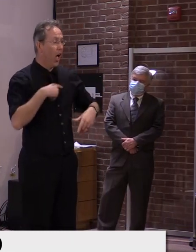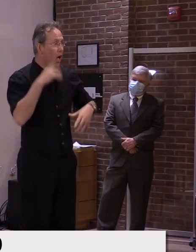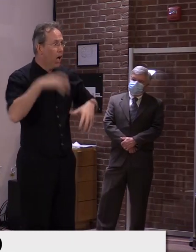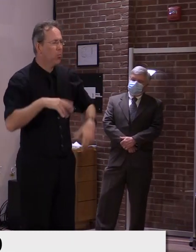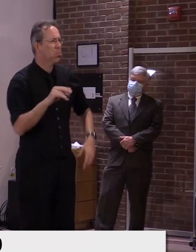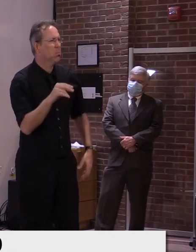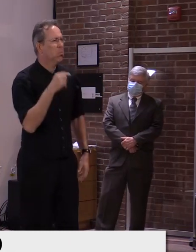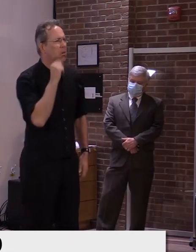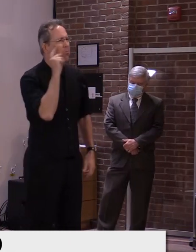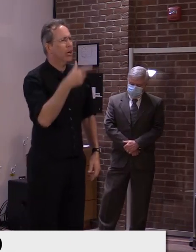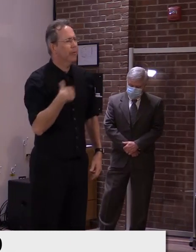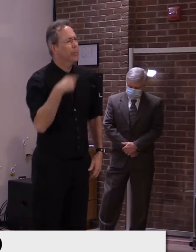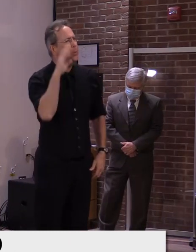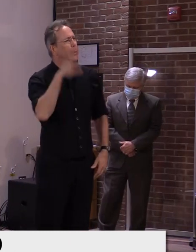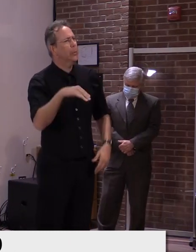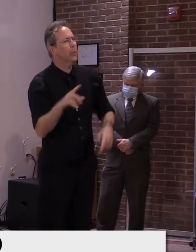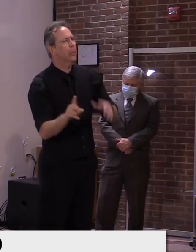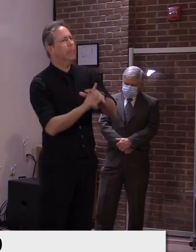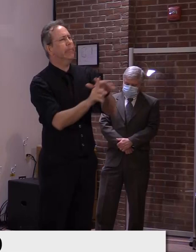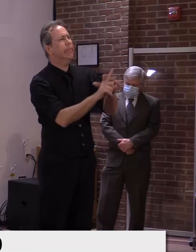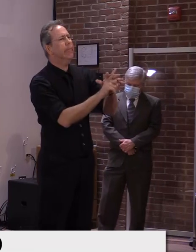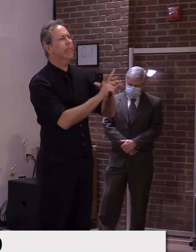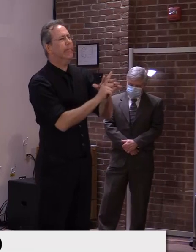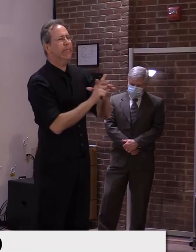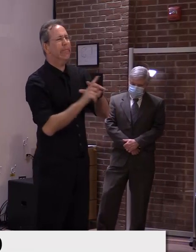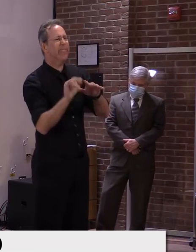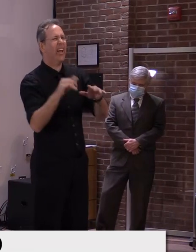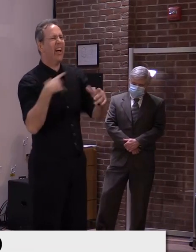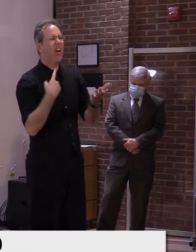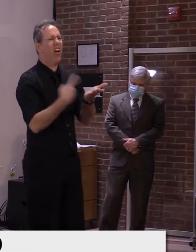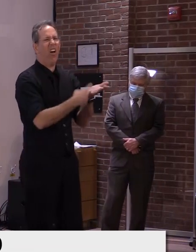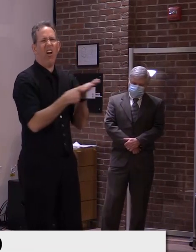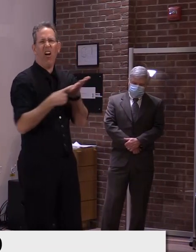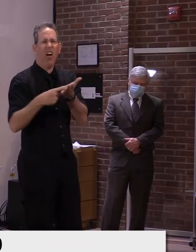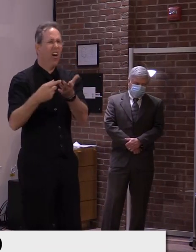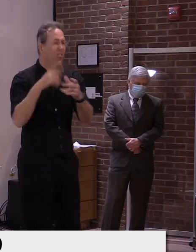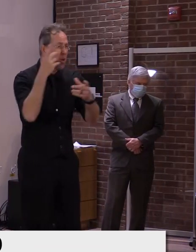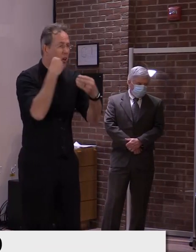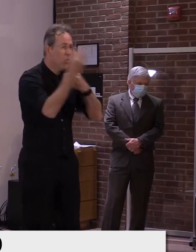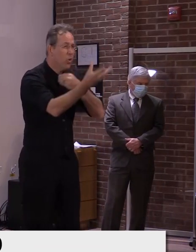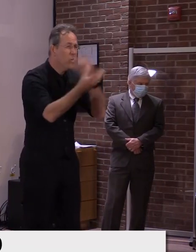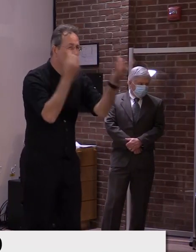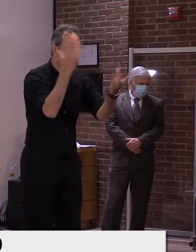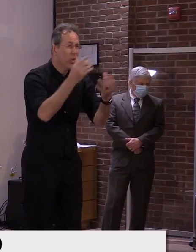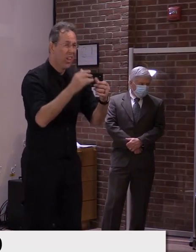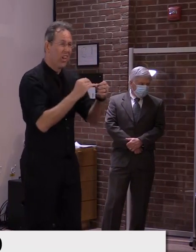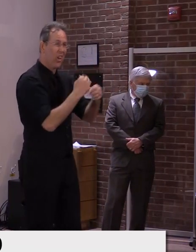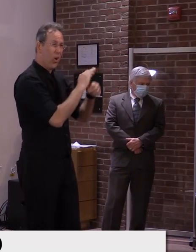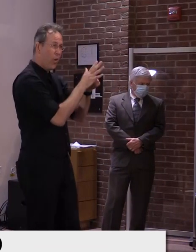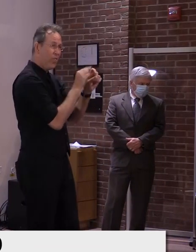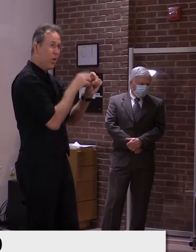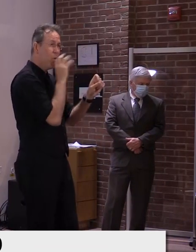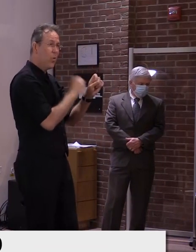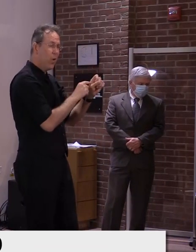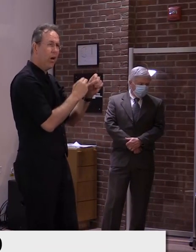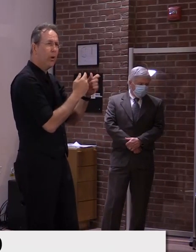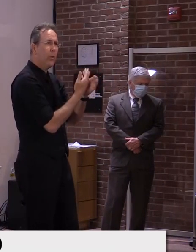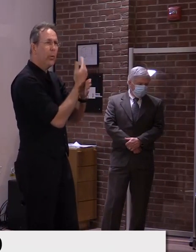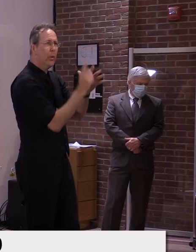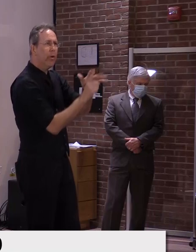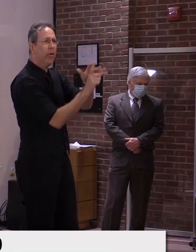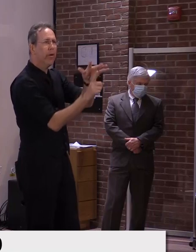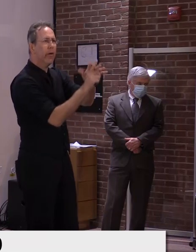We've been talking all along about the fact that some of the variants are worse than others. And the two that are the ones that